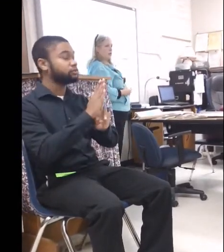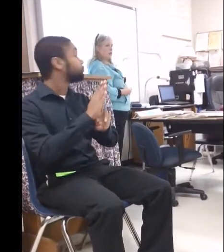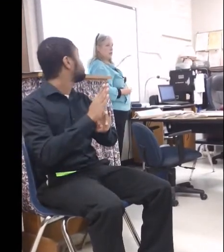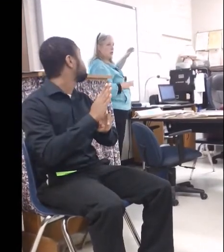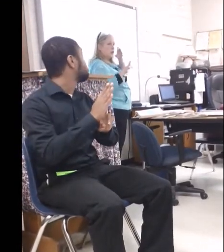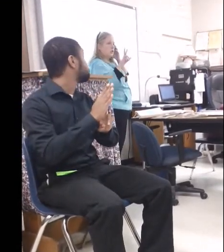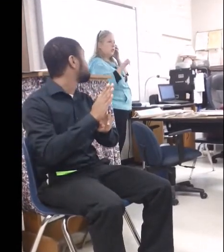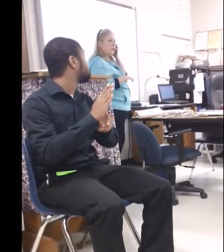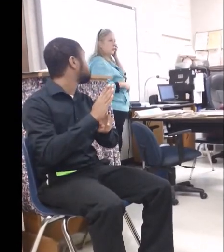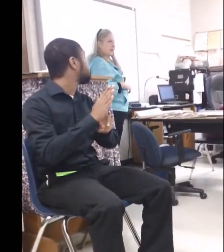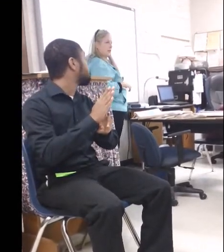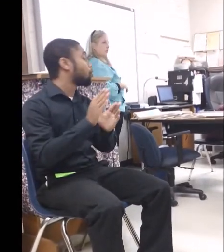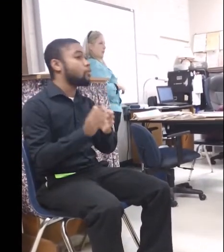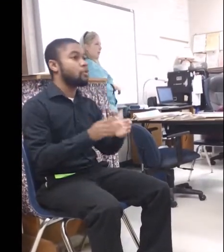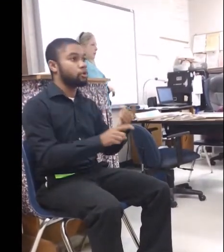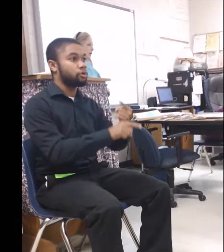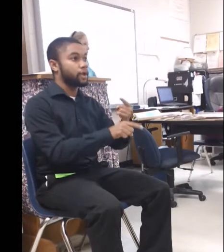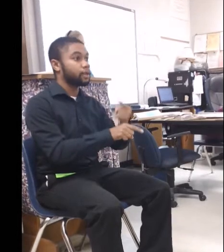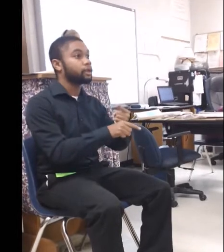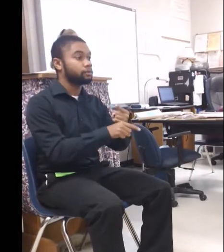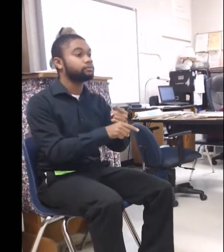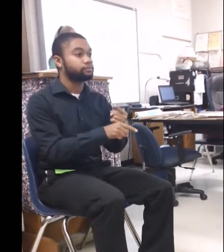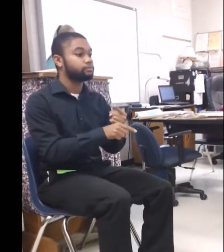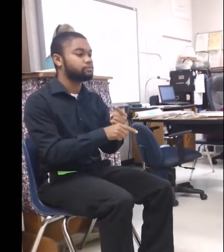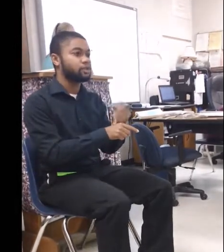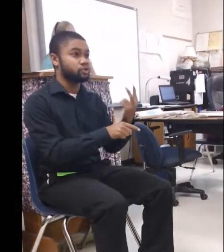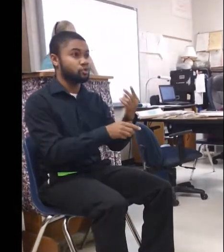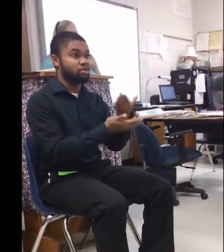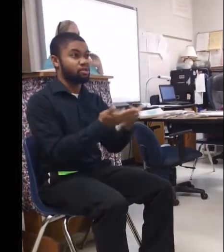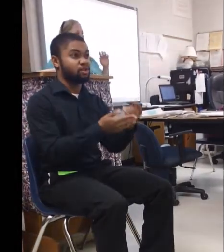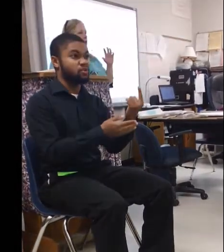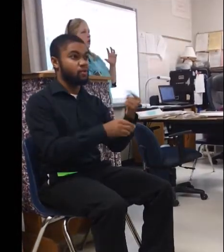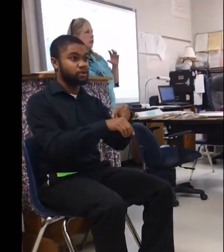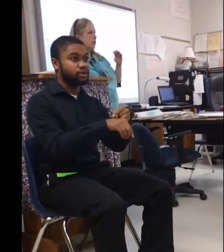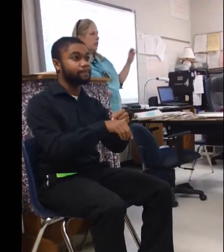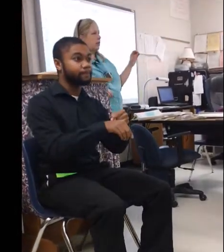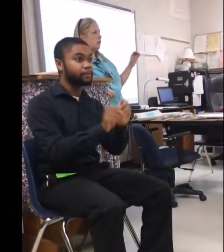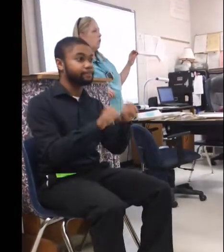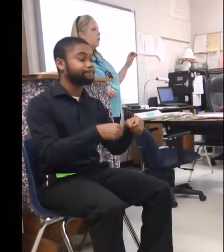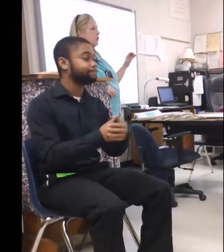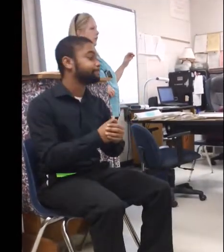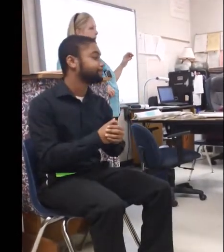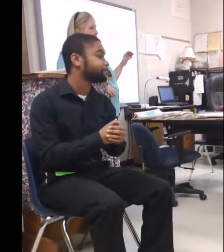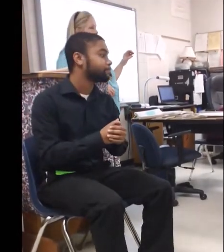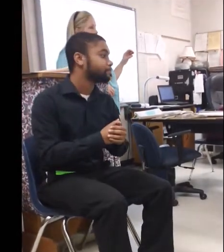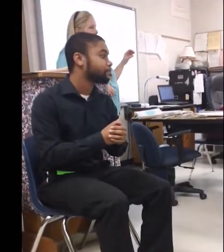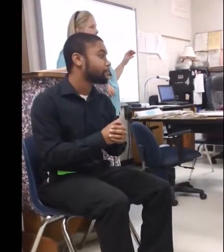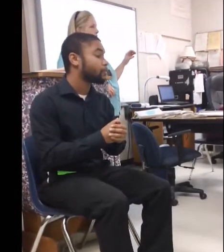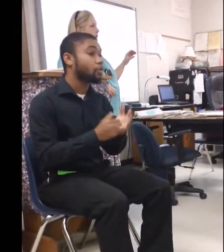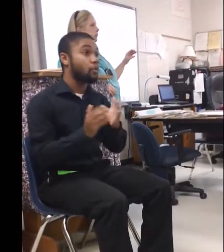order. So you can do two things at one time, can't you? You can put it in the order to